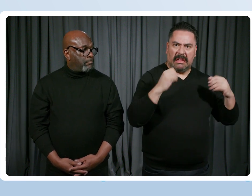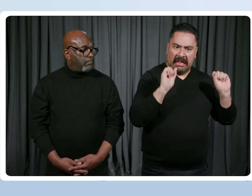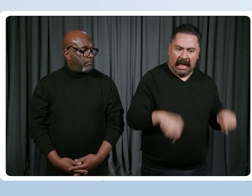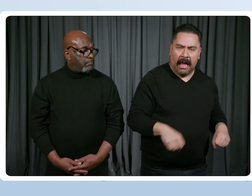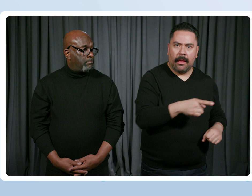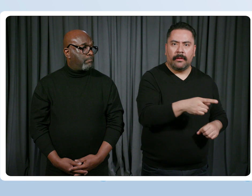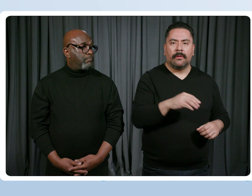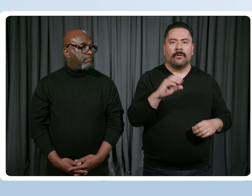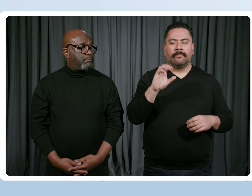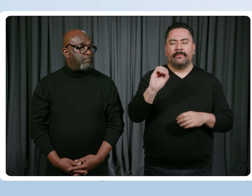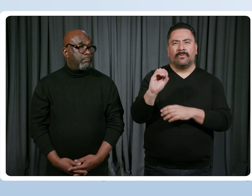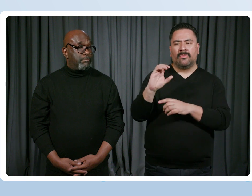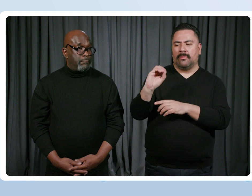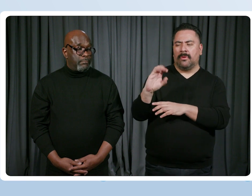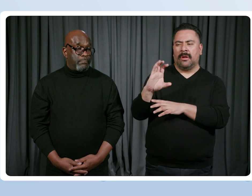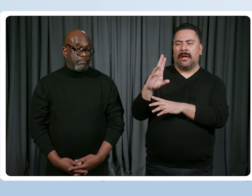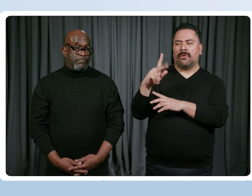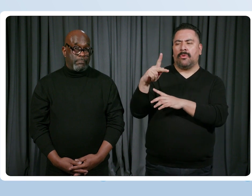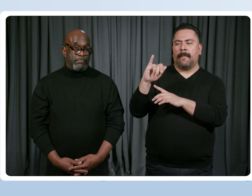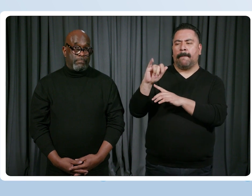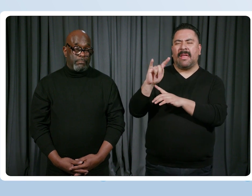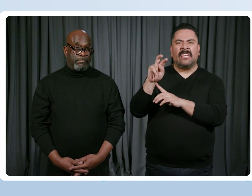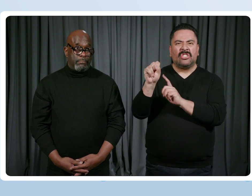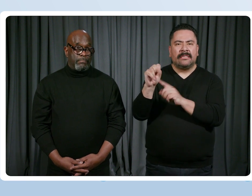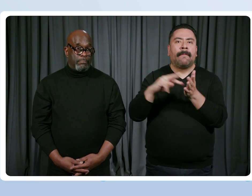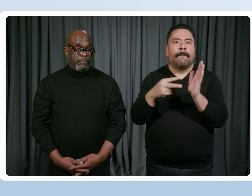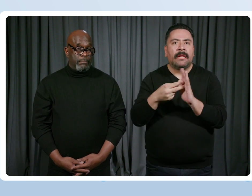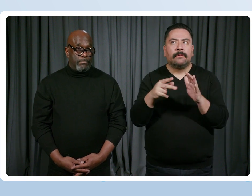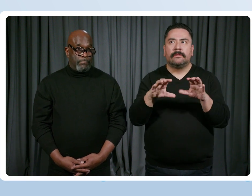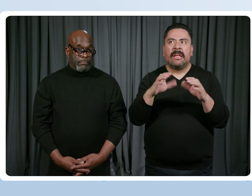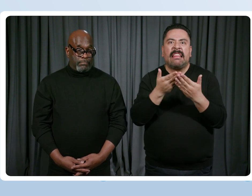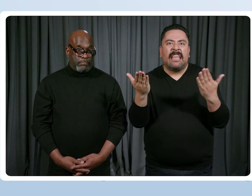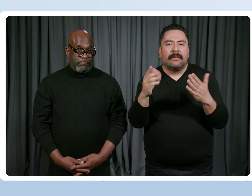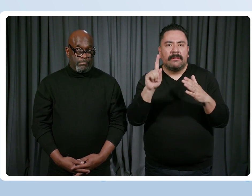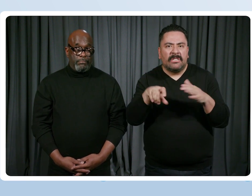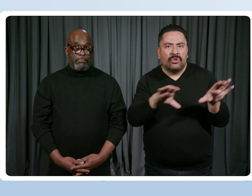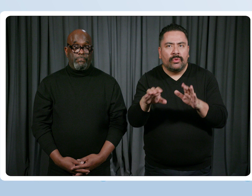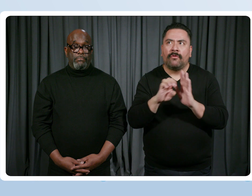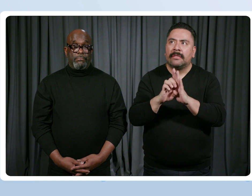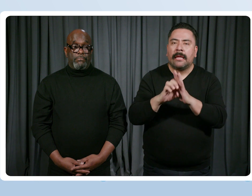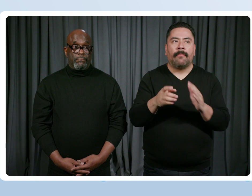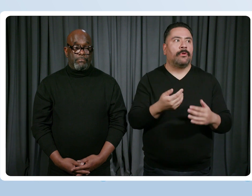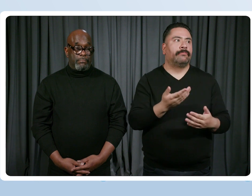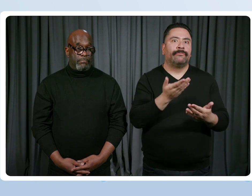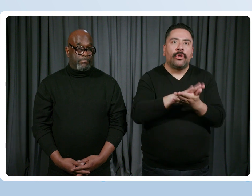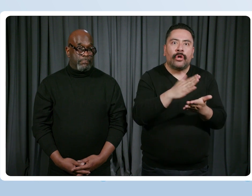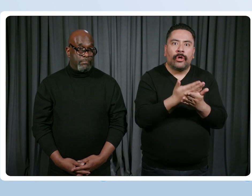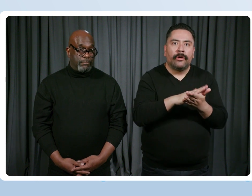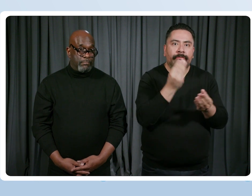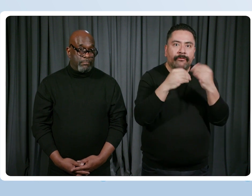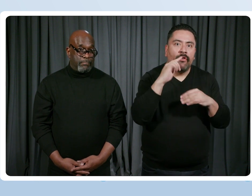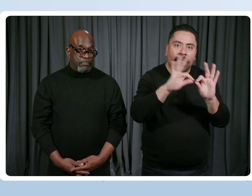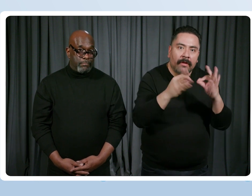the occupations or the things that they want and need to do. So things like being able to cook dinner for your